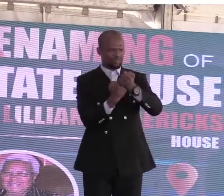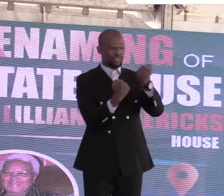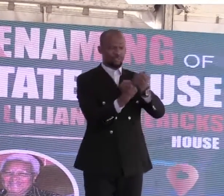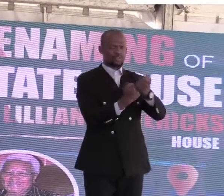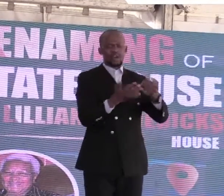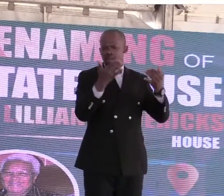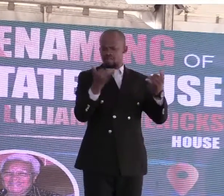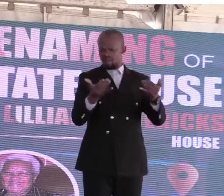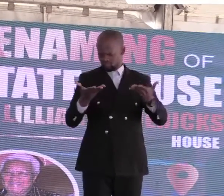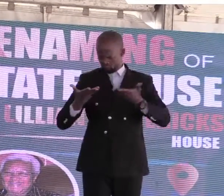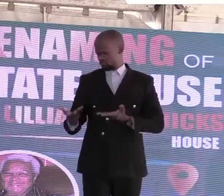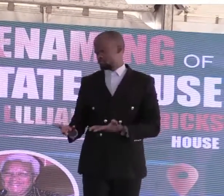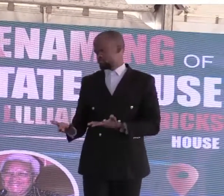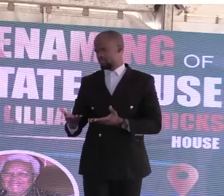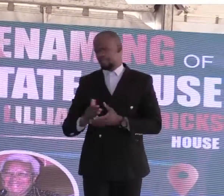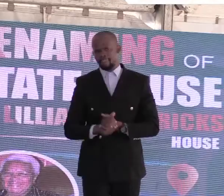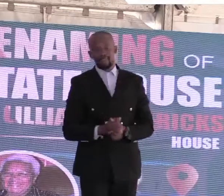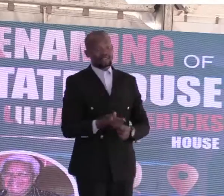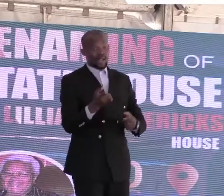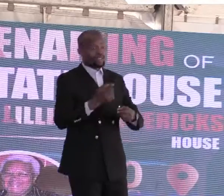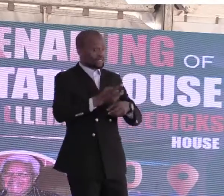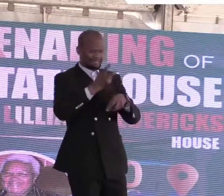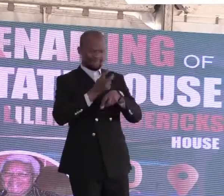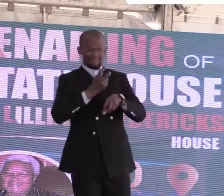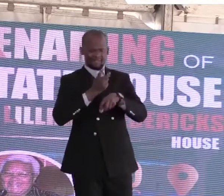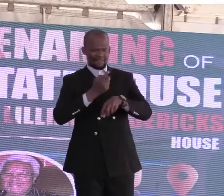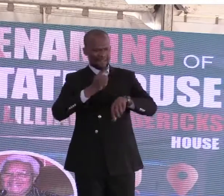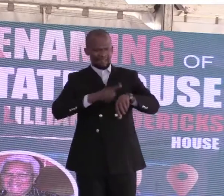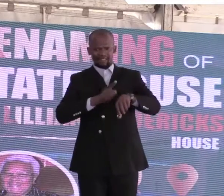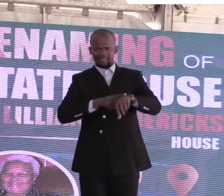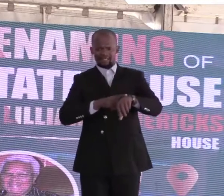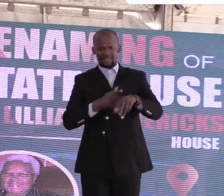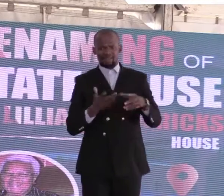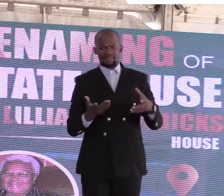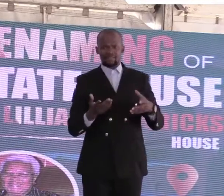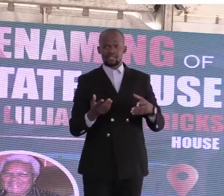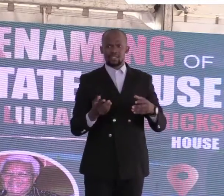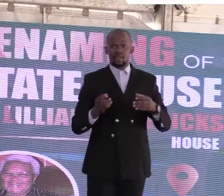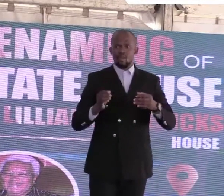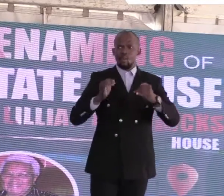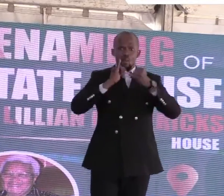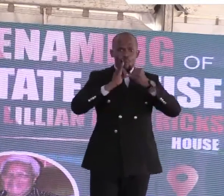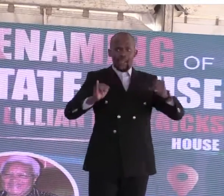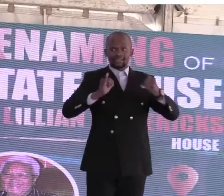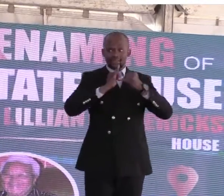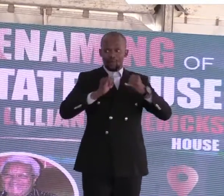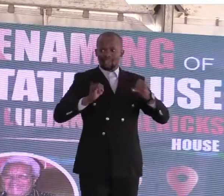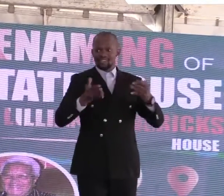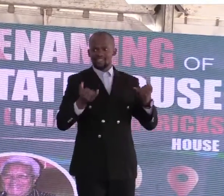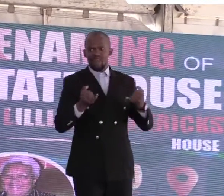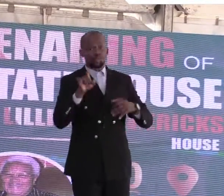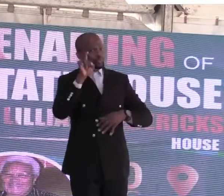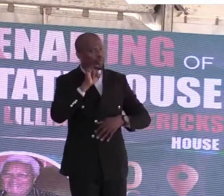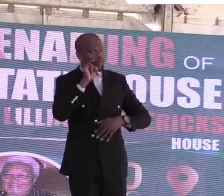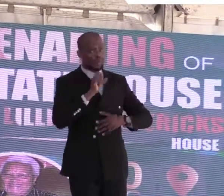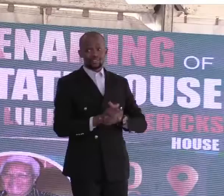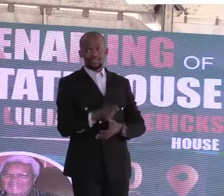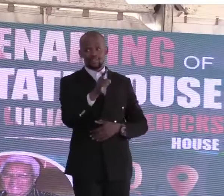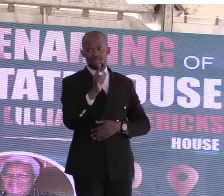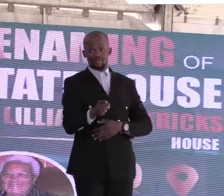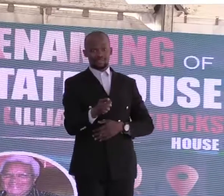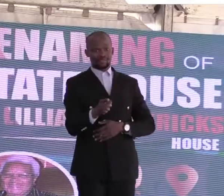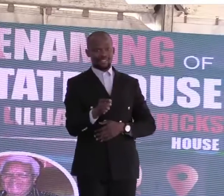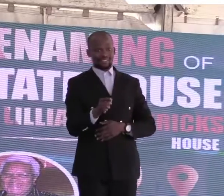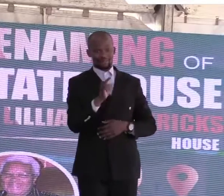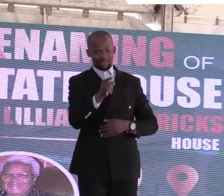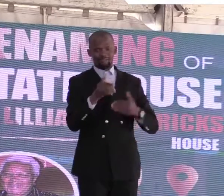with her, and even this difficult time, now she's what's cheeky now that she's old. You must tread careful even if